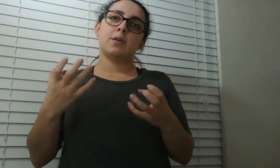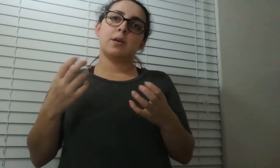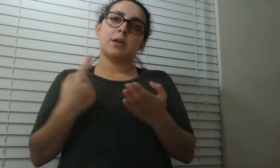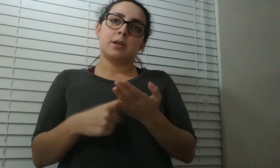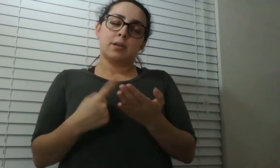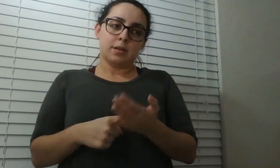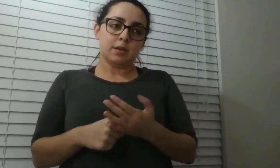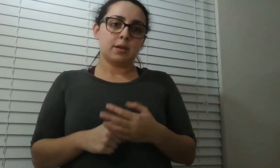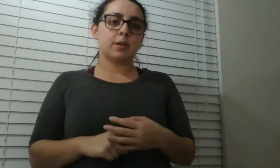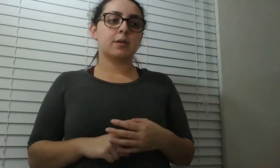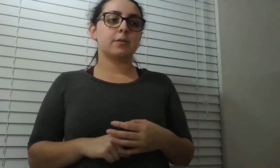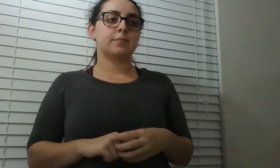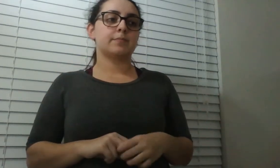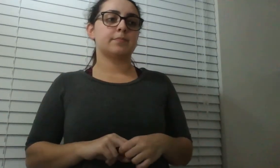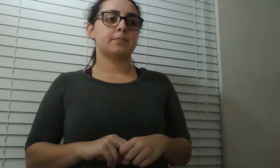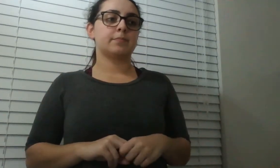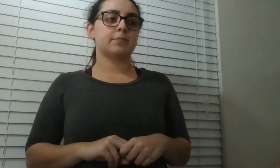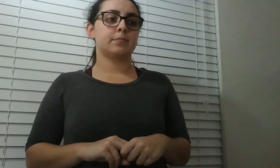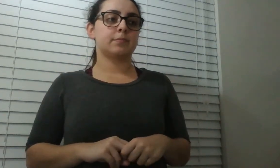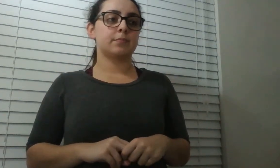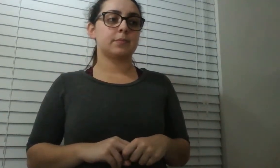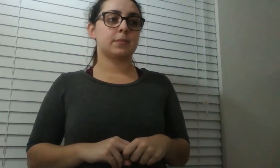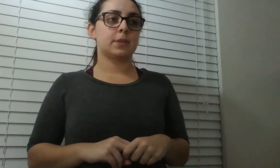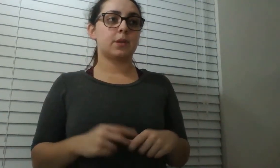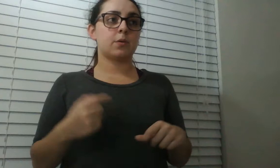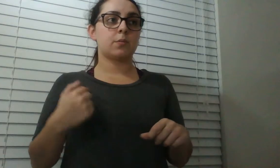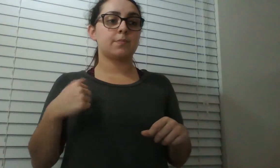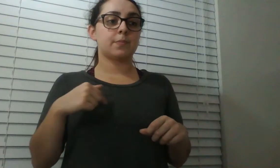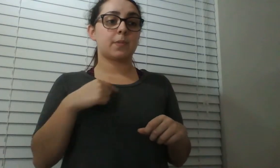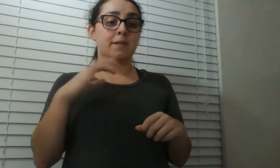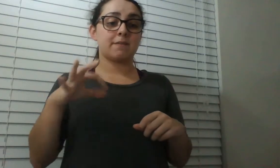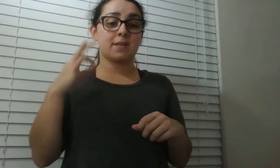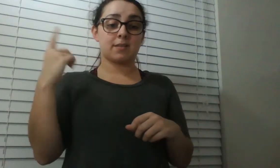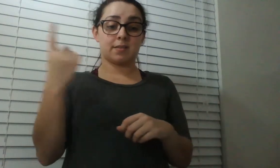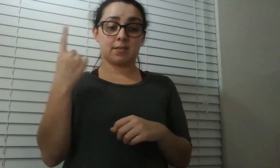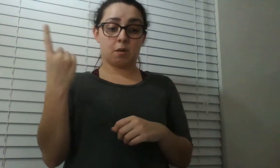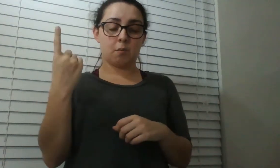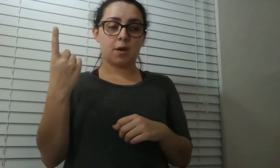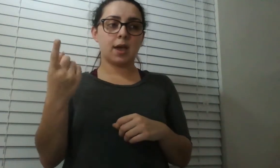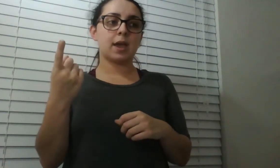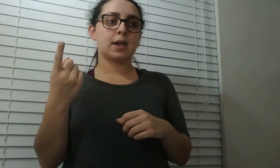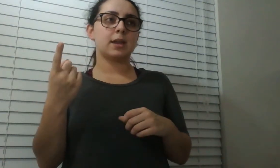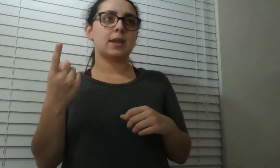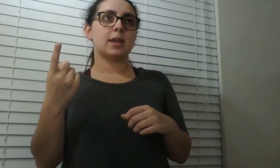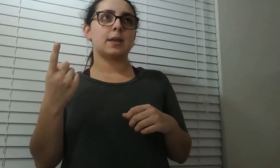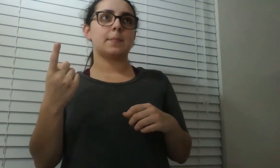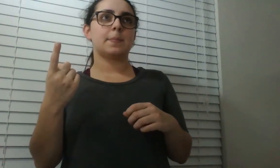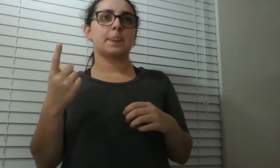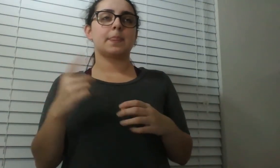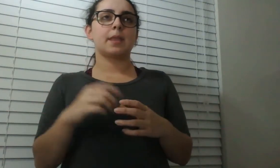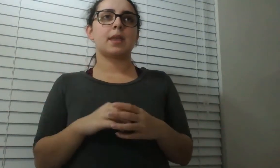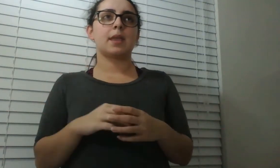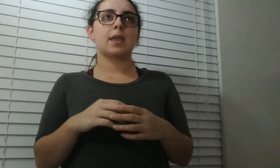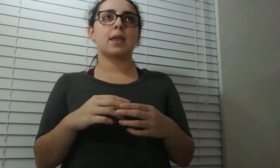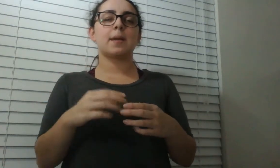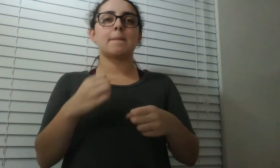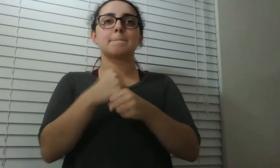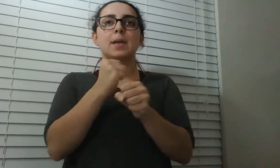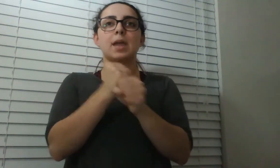we found somebody who does like restoration for movie stuff, and we've offered Rick to have that person fix the egg